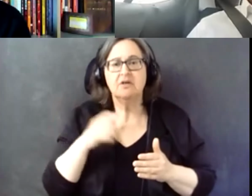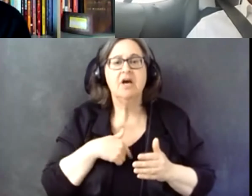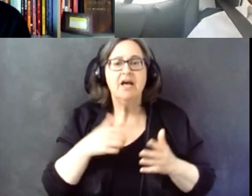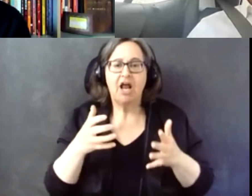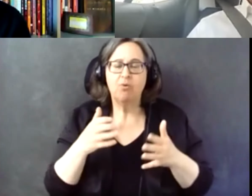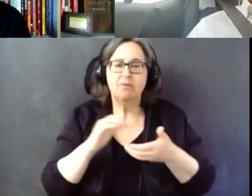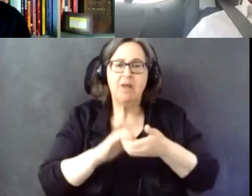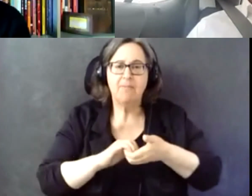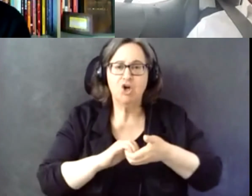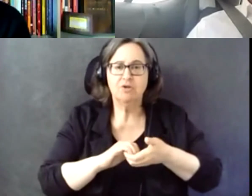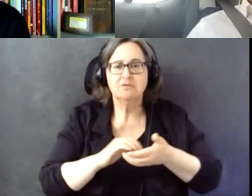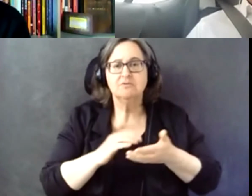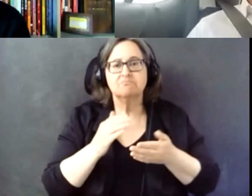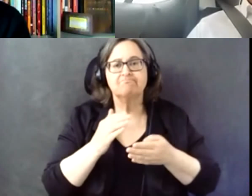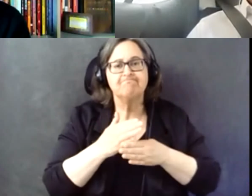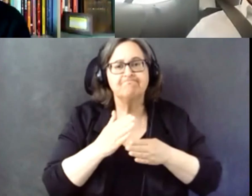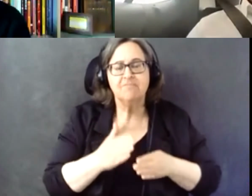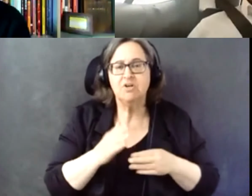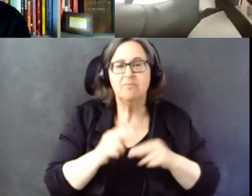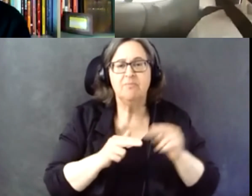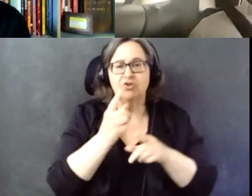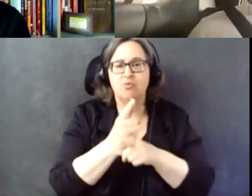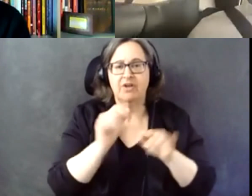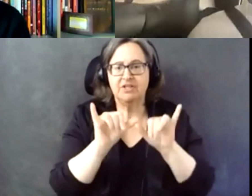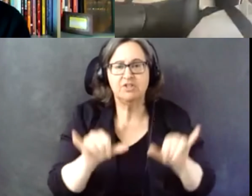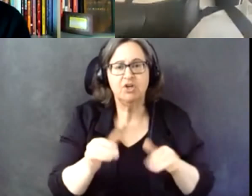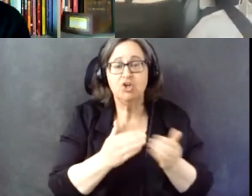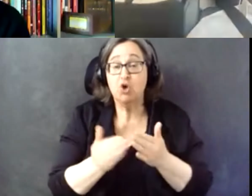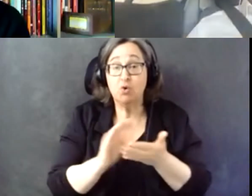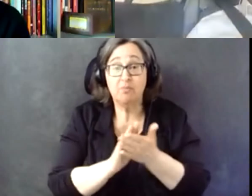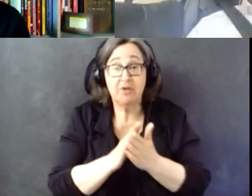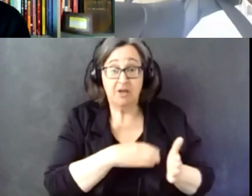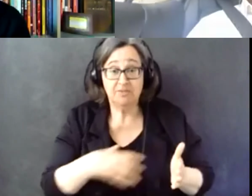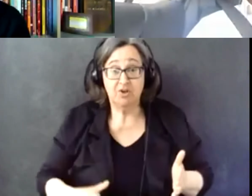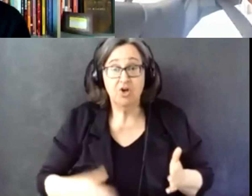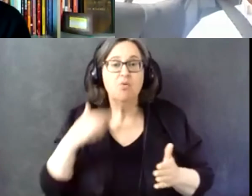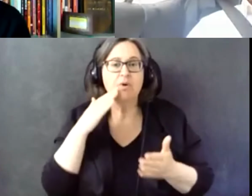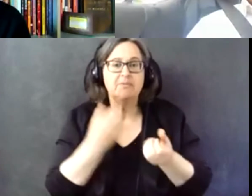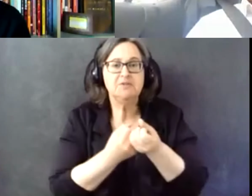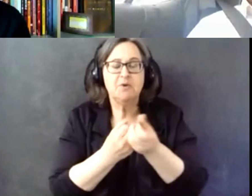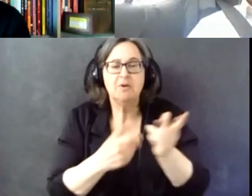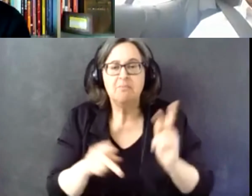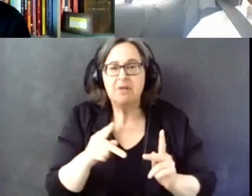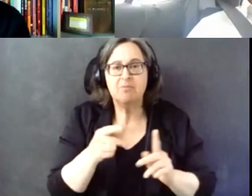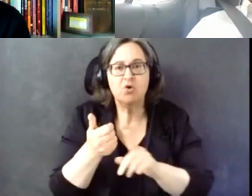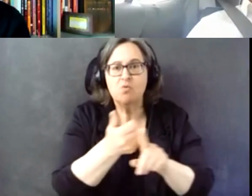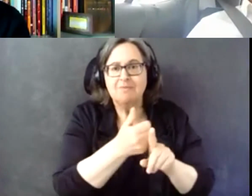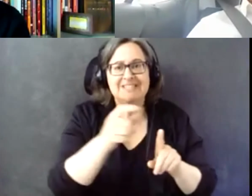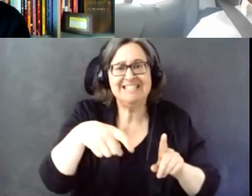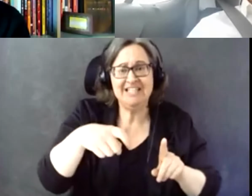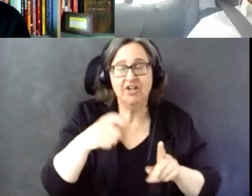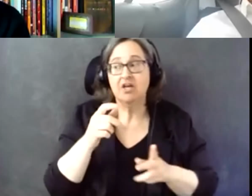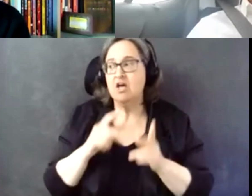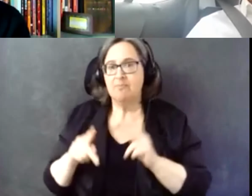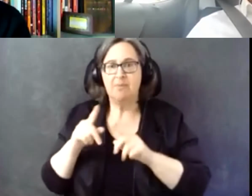out the right system that no matter who's the mayor that we are going to be there for those who are in need and those who depend on you to